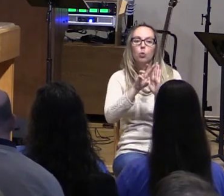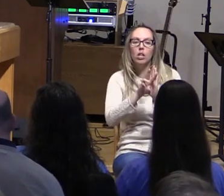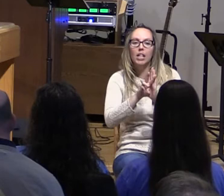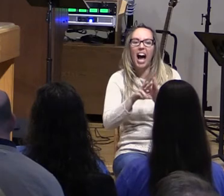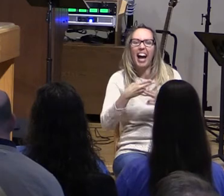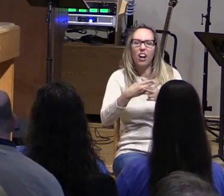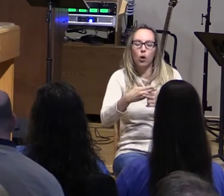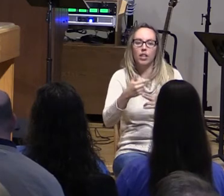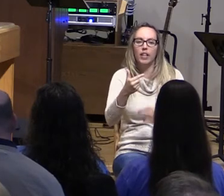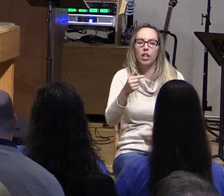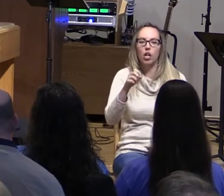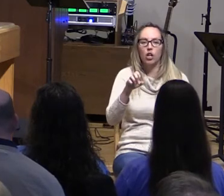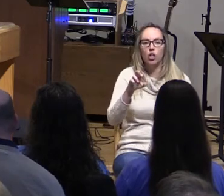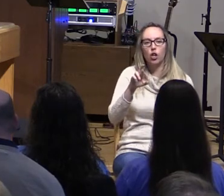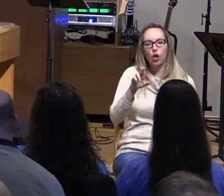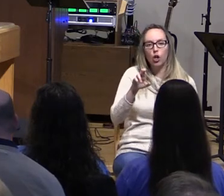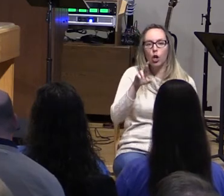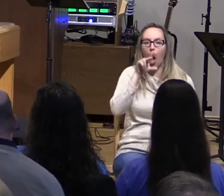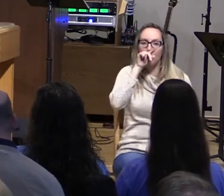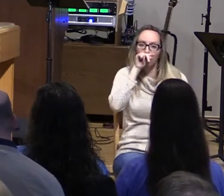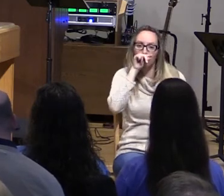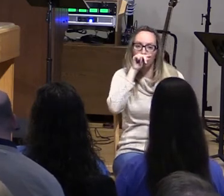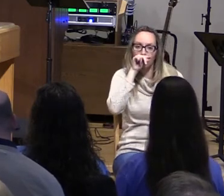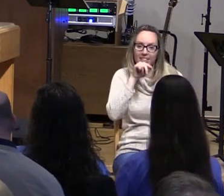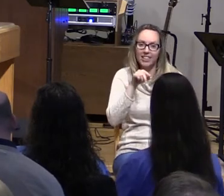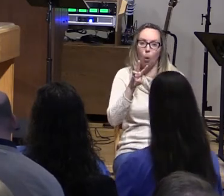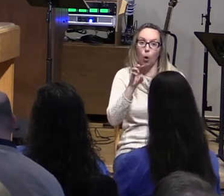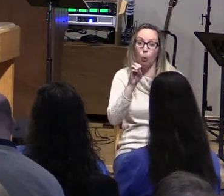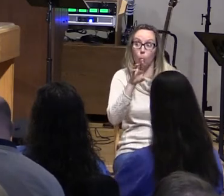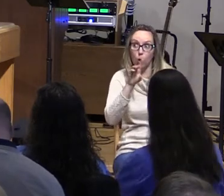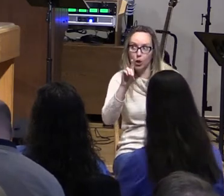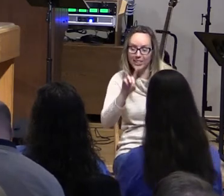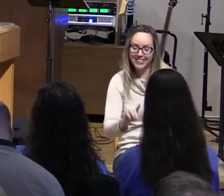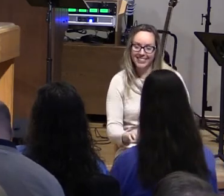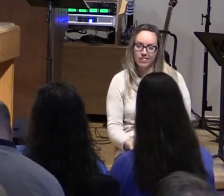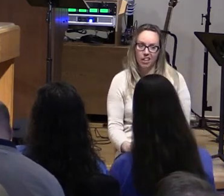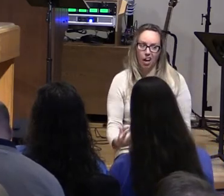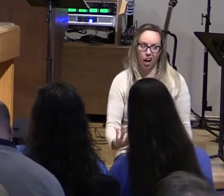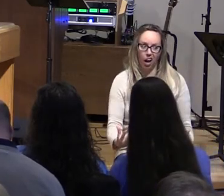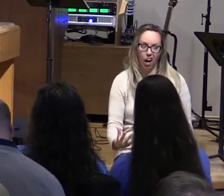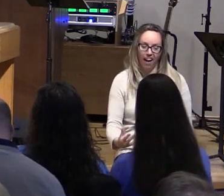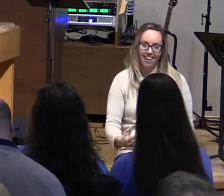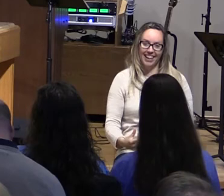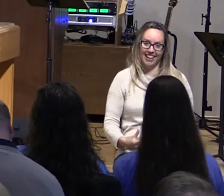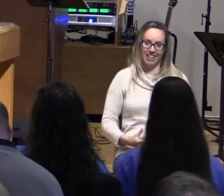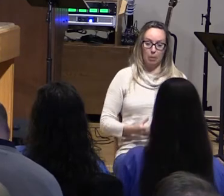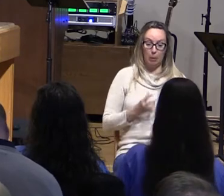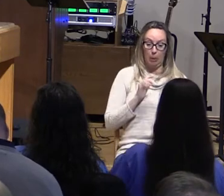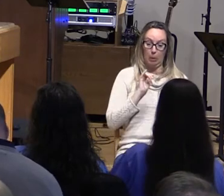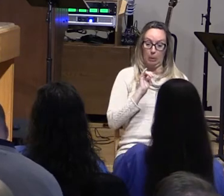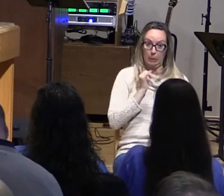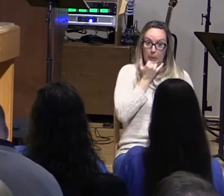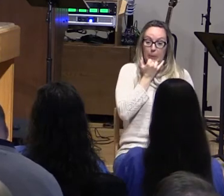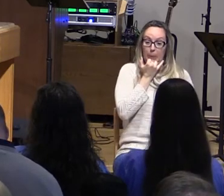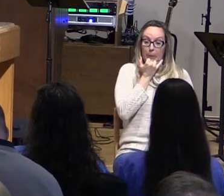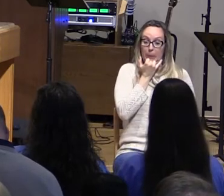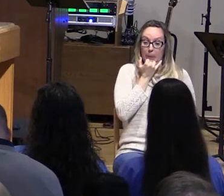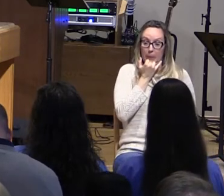it Girdword. So now anytime we go anywhere, it's Girdword. But those little innocent slips are so